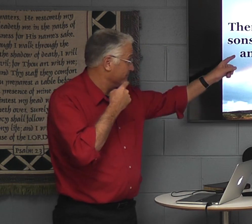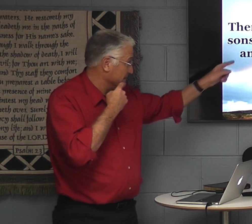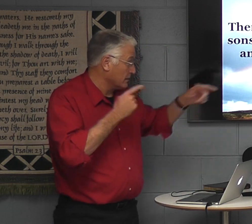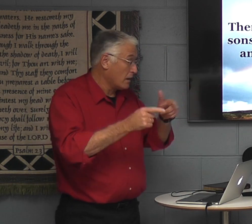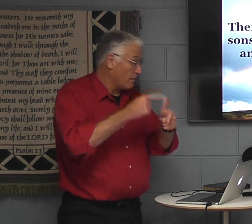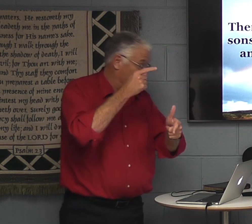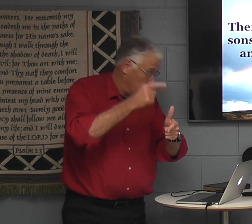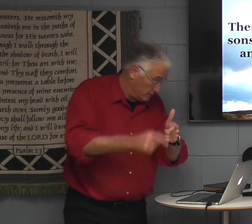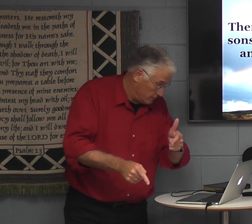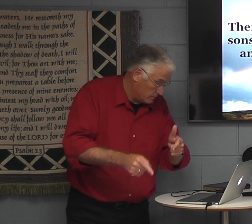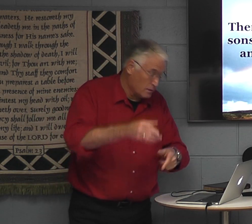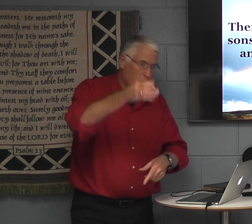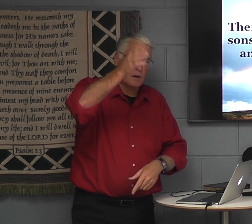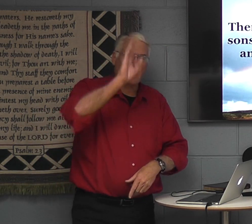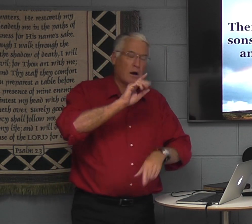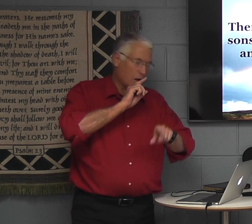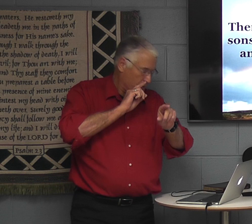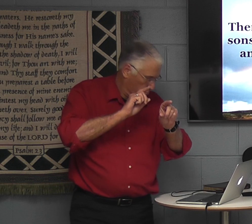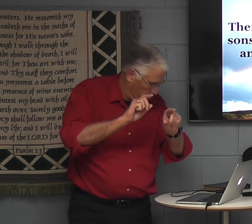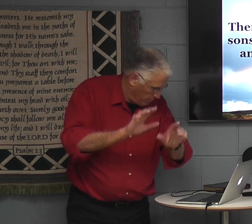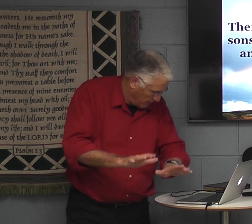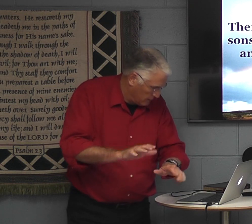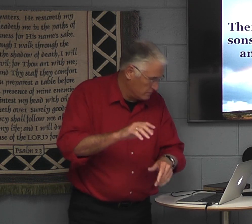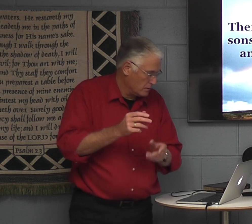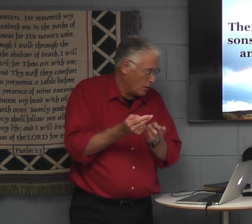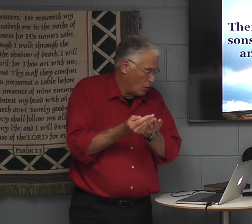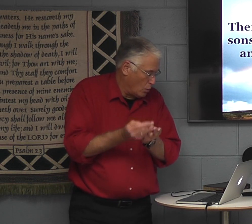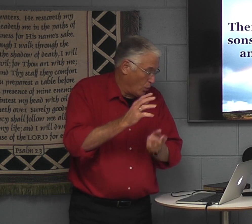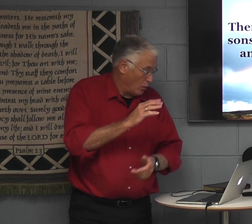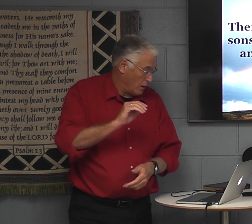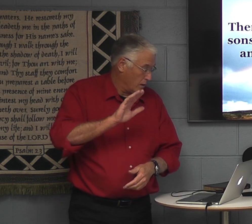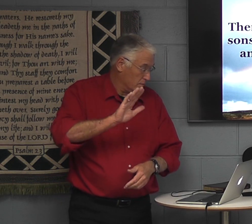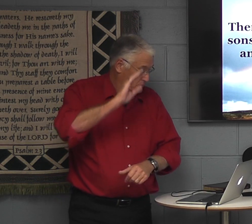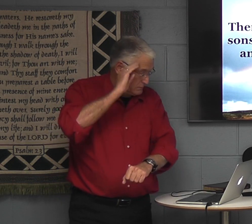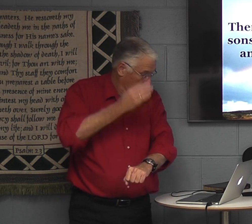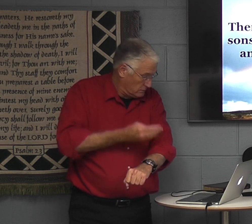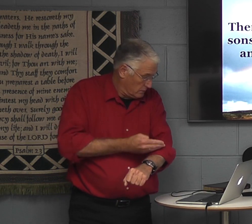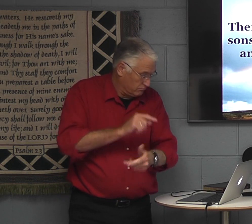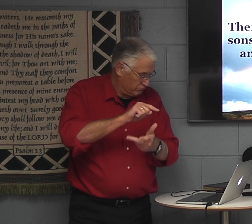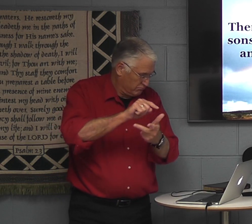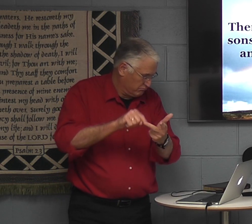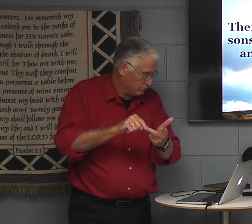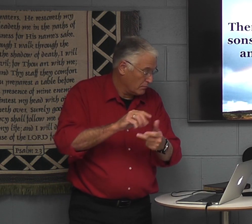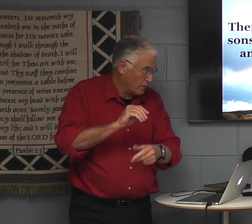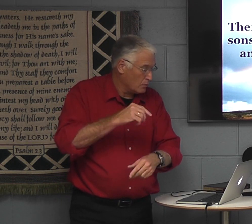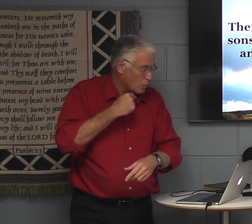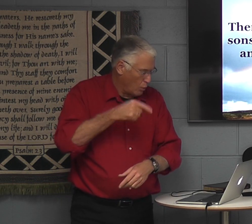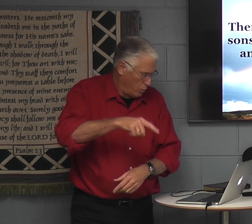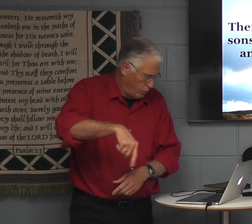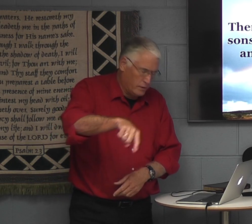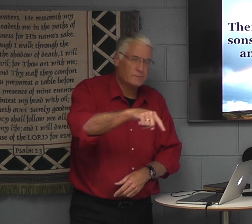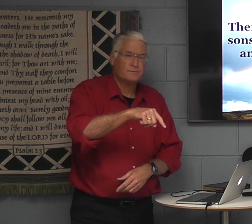chapter 9, verse 1 says, Then God blessed Noah and his sons, and he told them